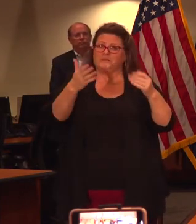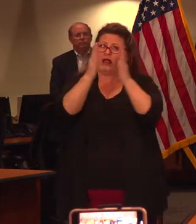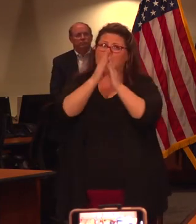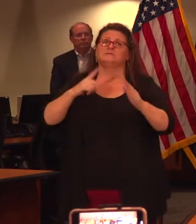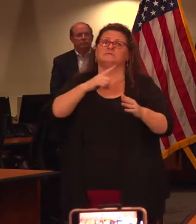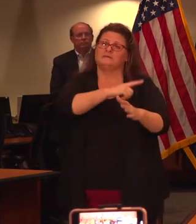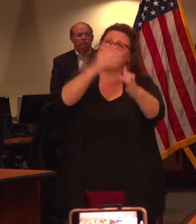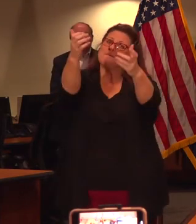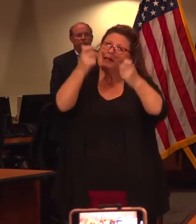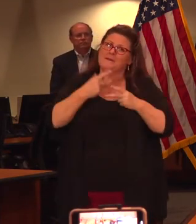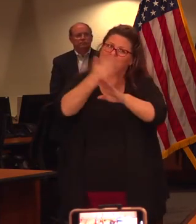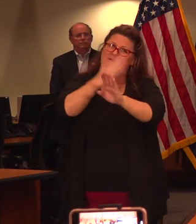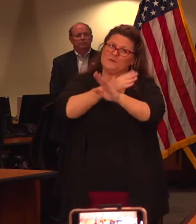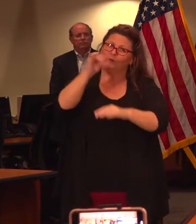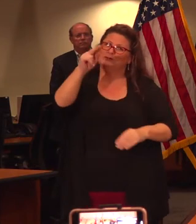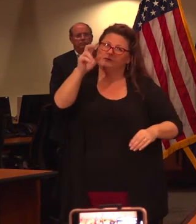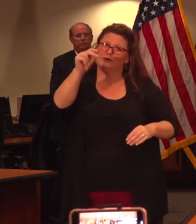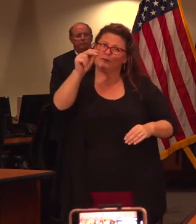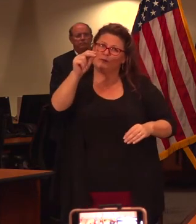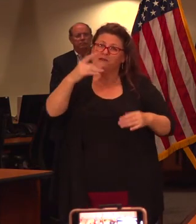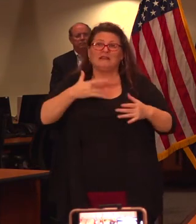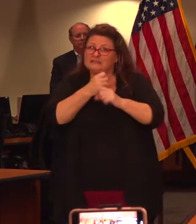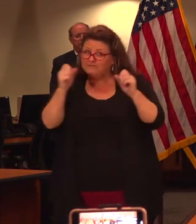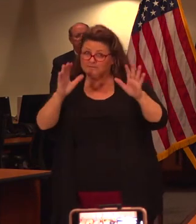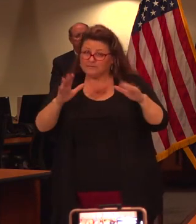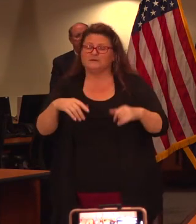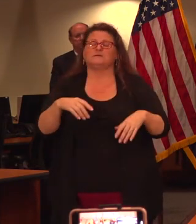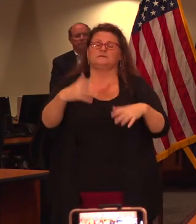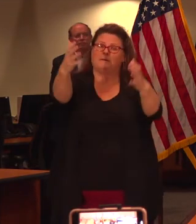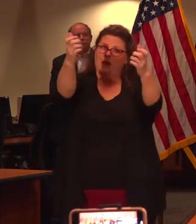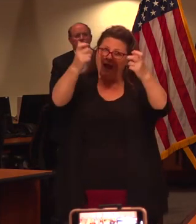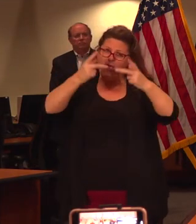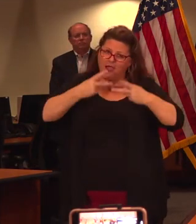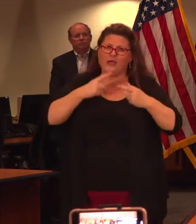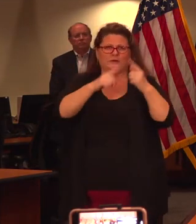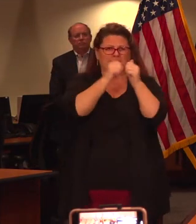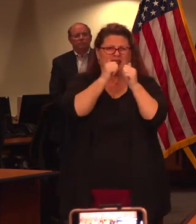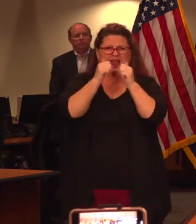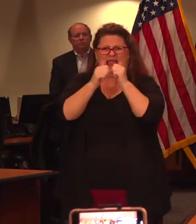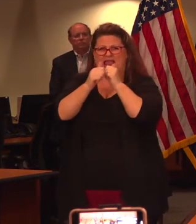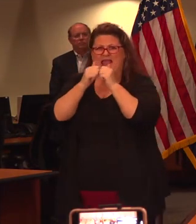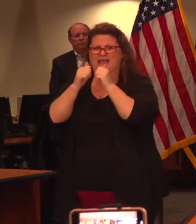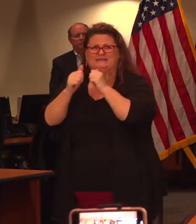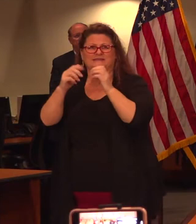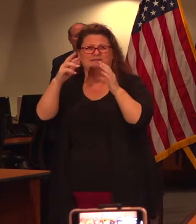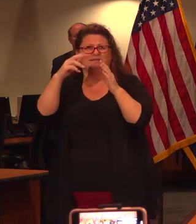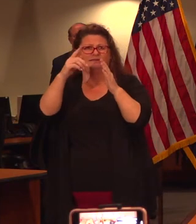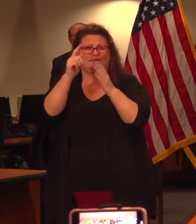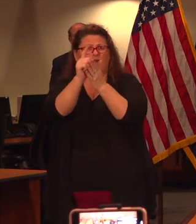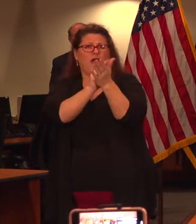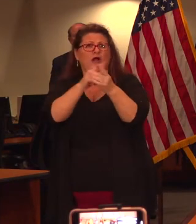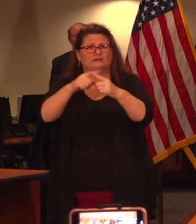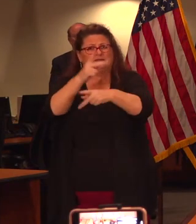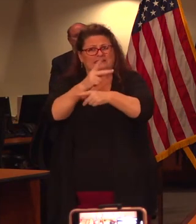come back before that date, when things are safer than they are now, so they can pass the necessary legislation to keep all of